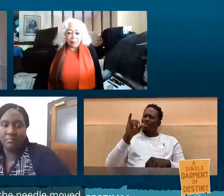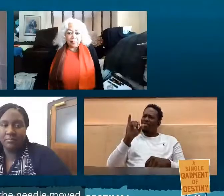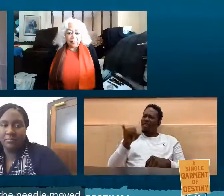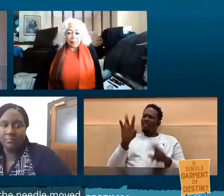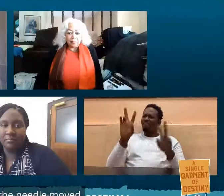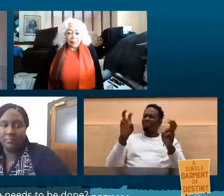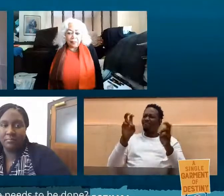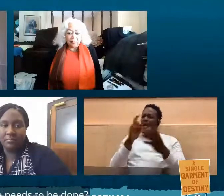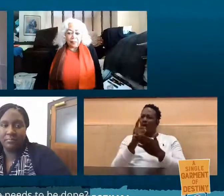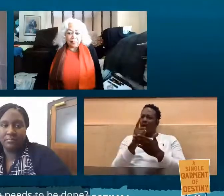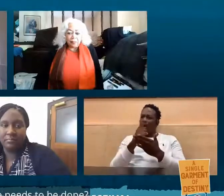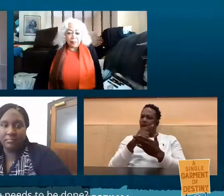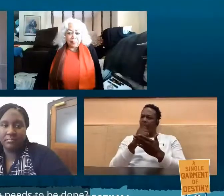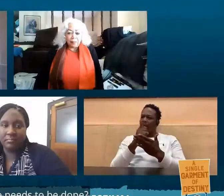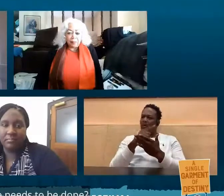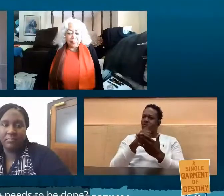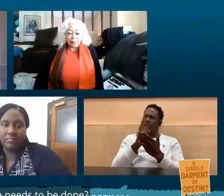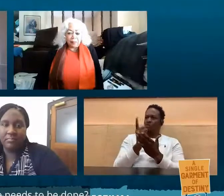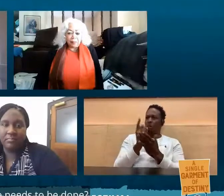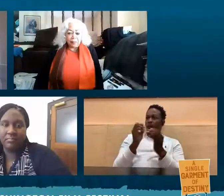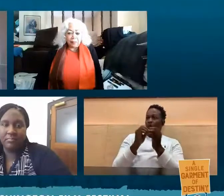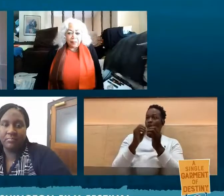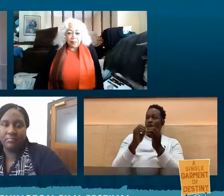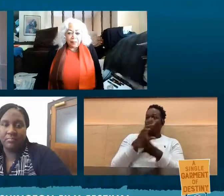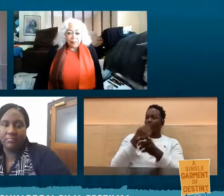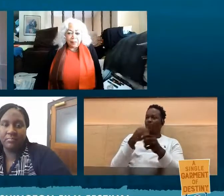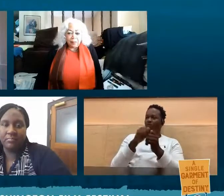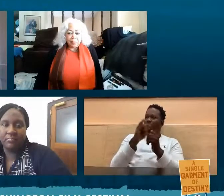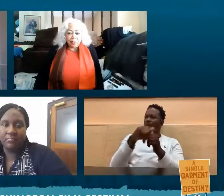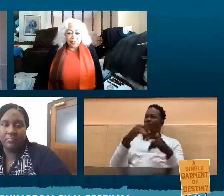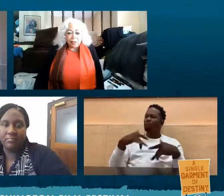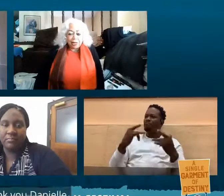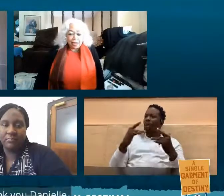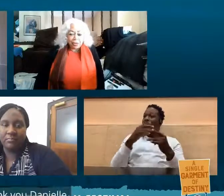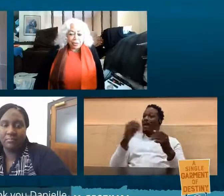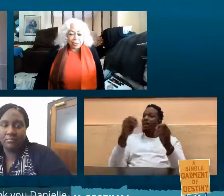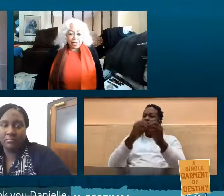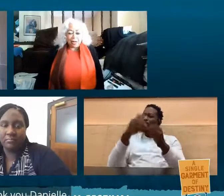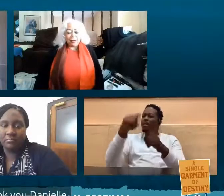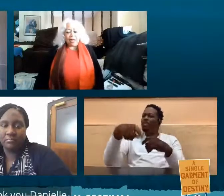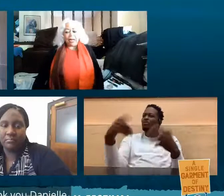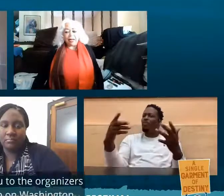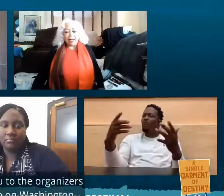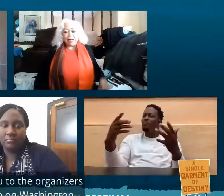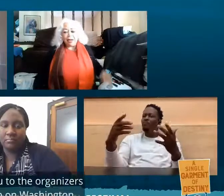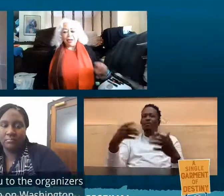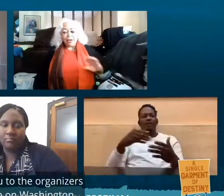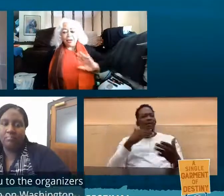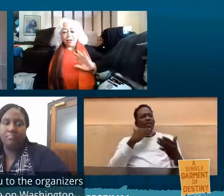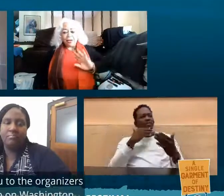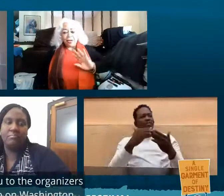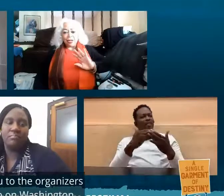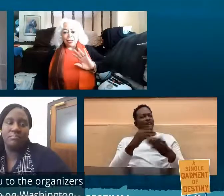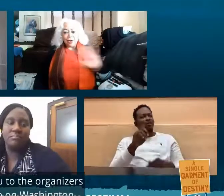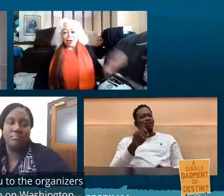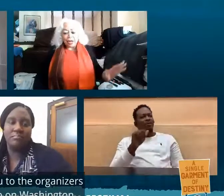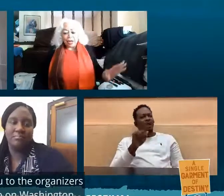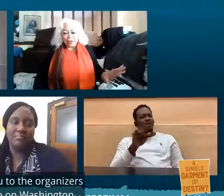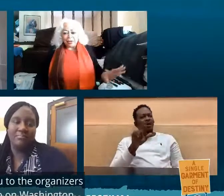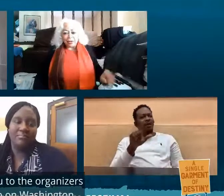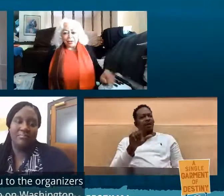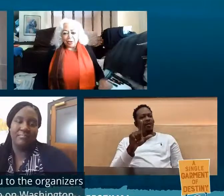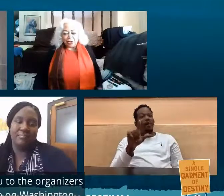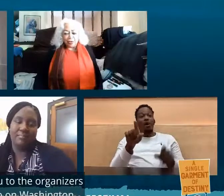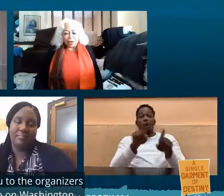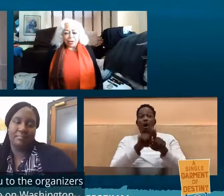moved? And what more needs to be done? Well, thank you, Danielle, and thank you to the